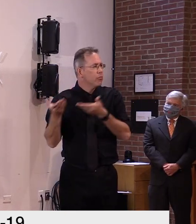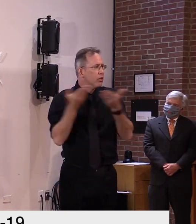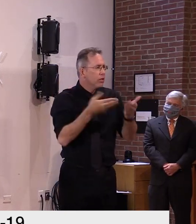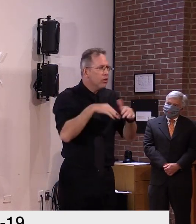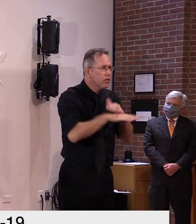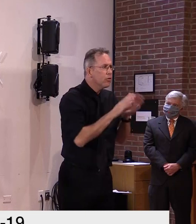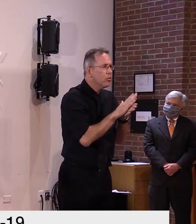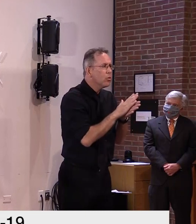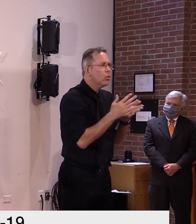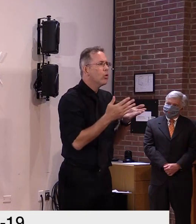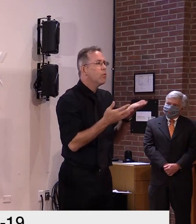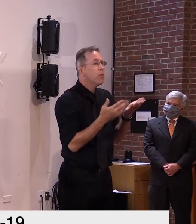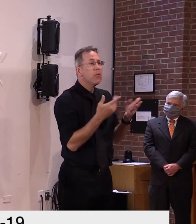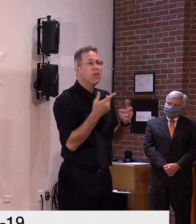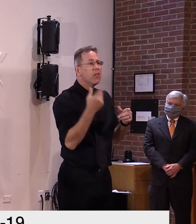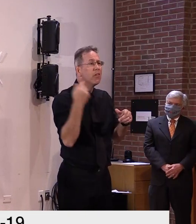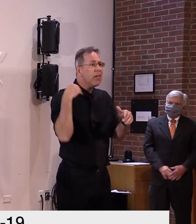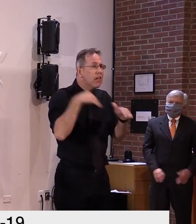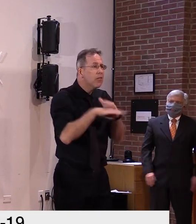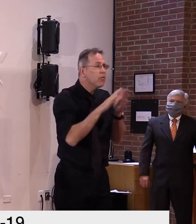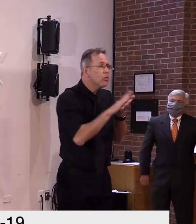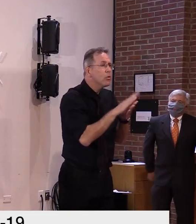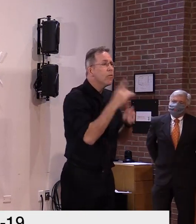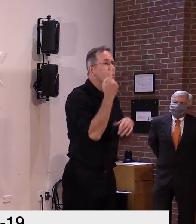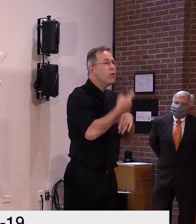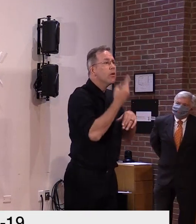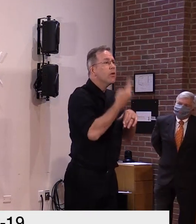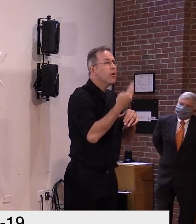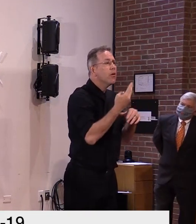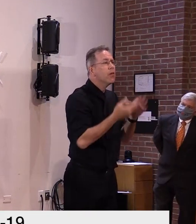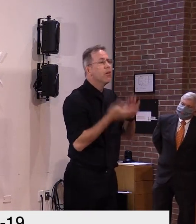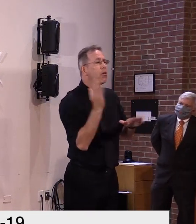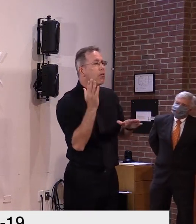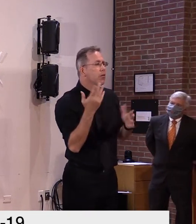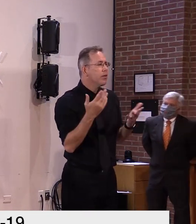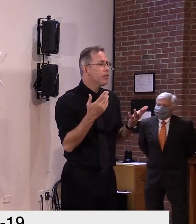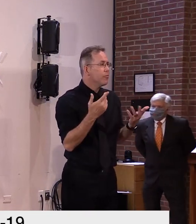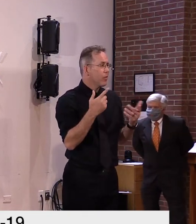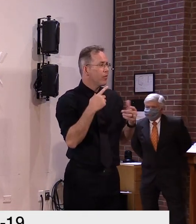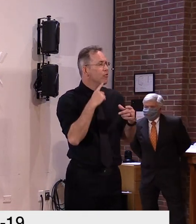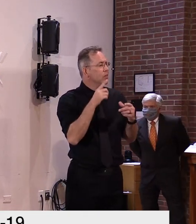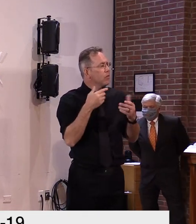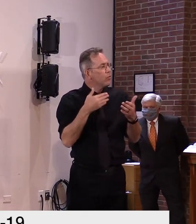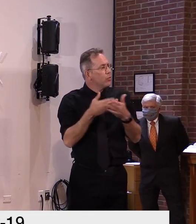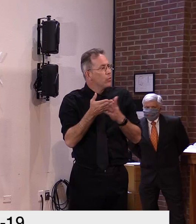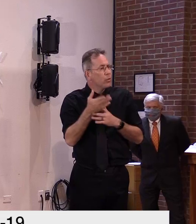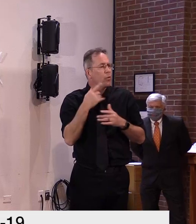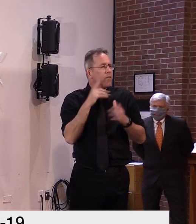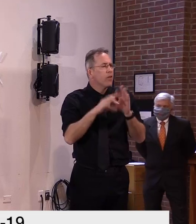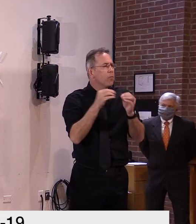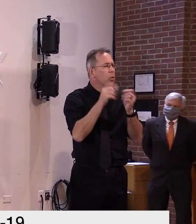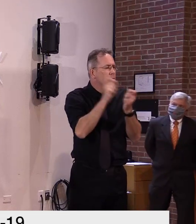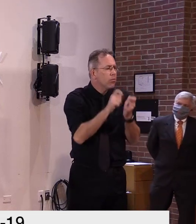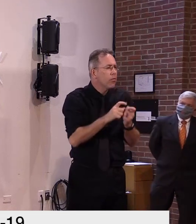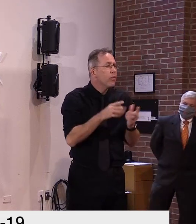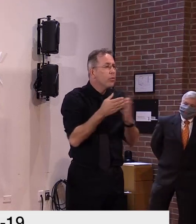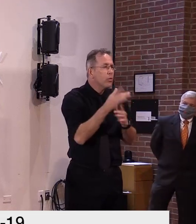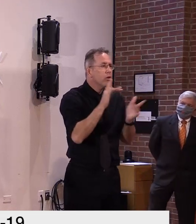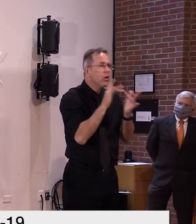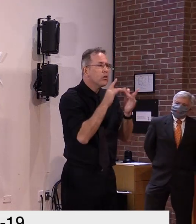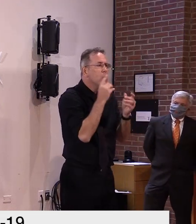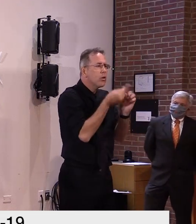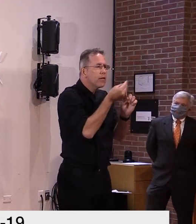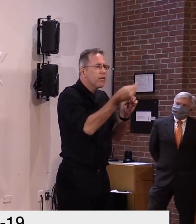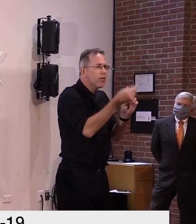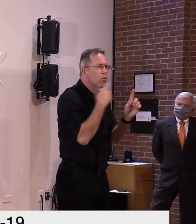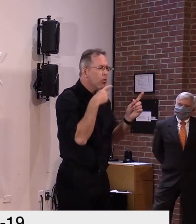infectious, but we know through the contact tracing process who we need to be concerned about and who not.